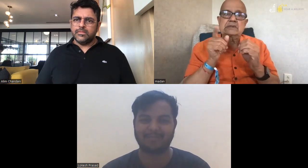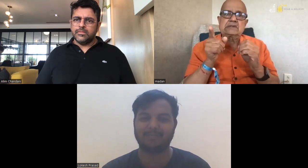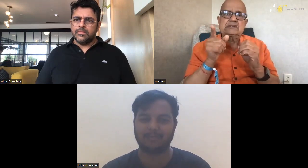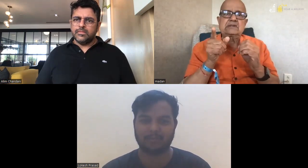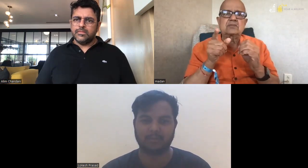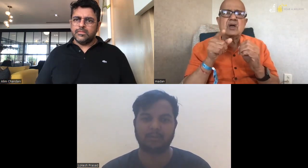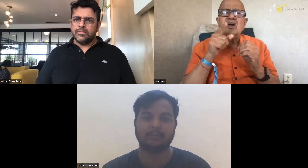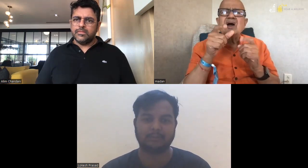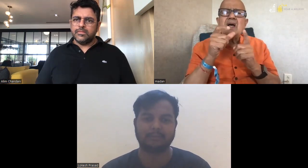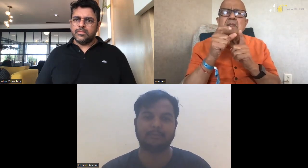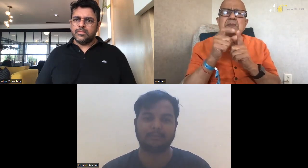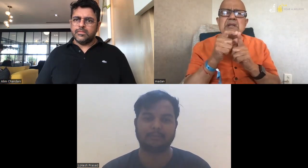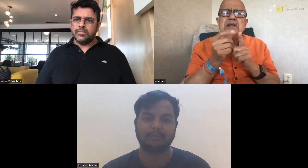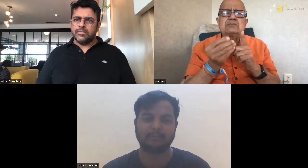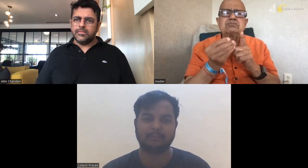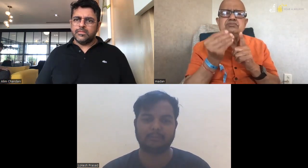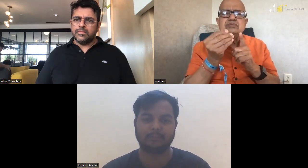Thank you. Great job.